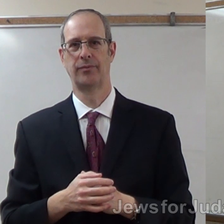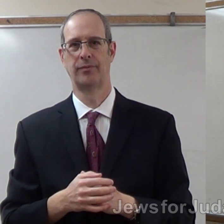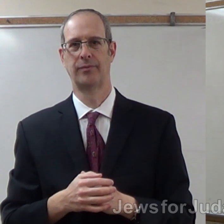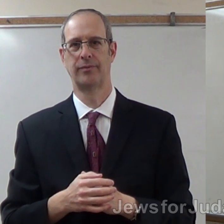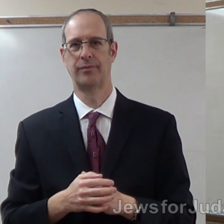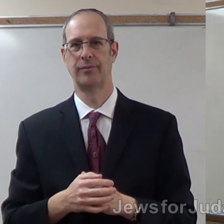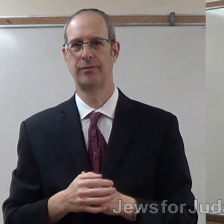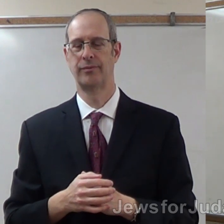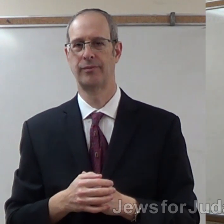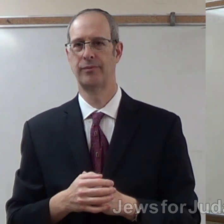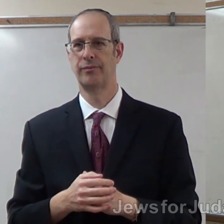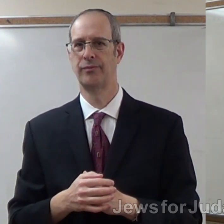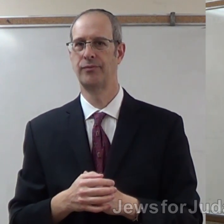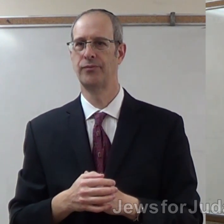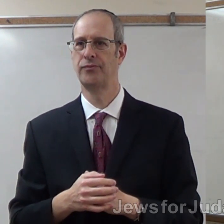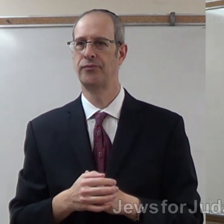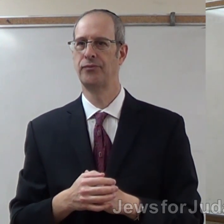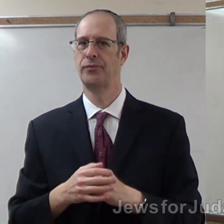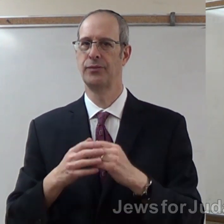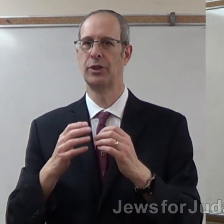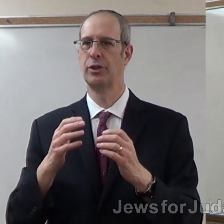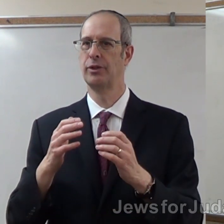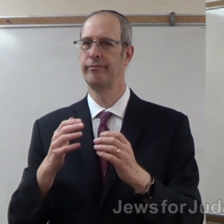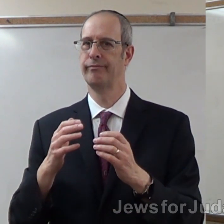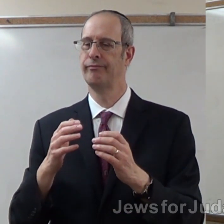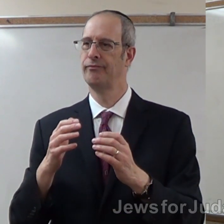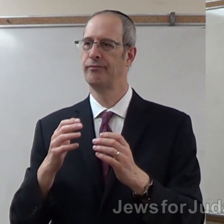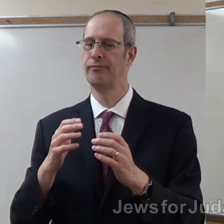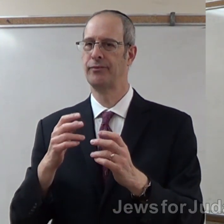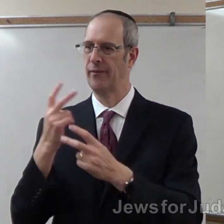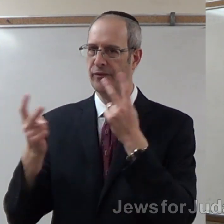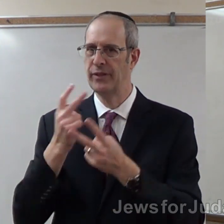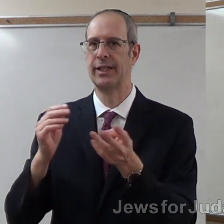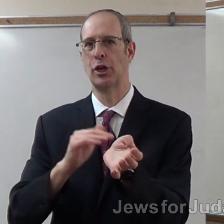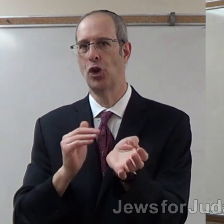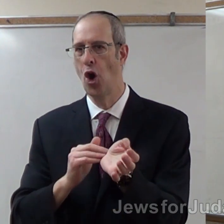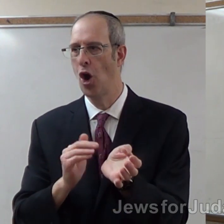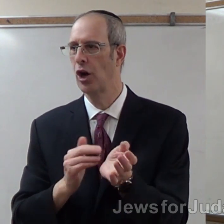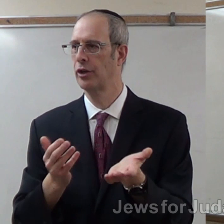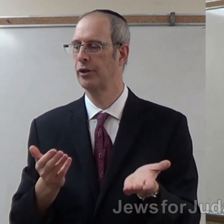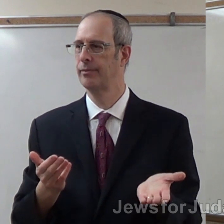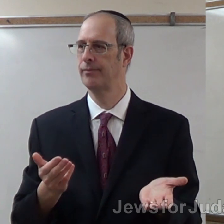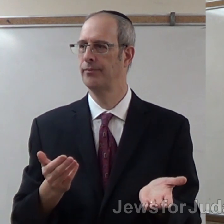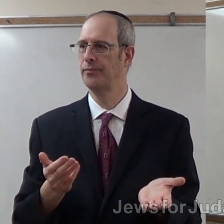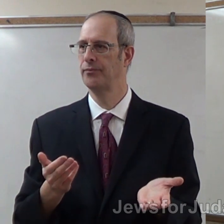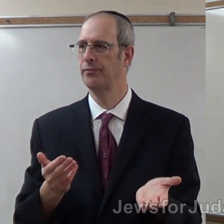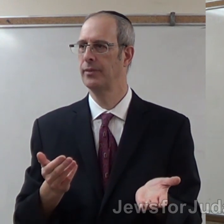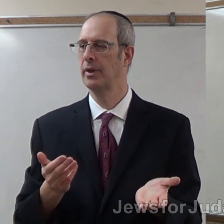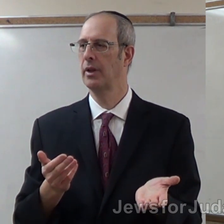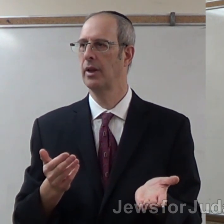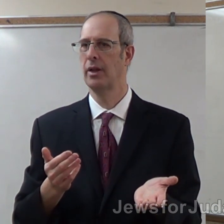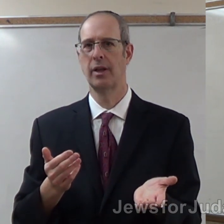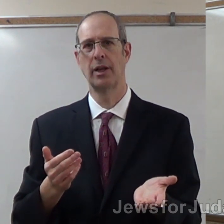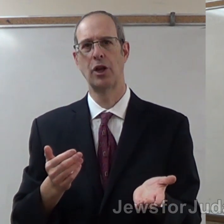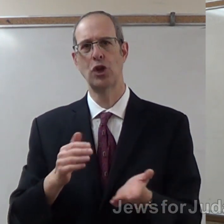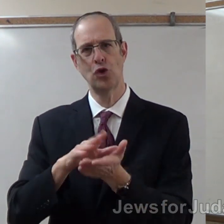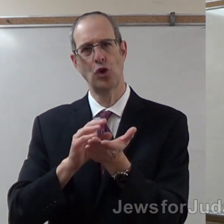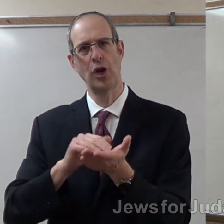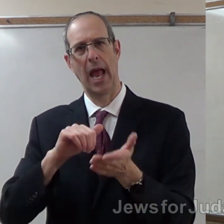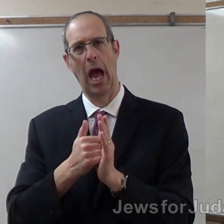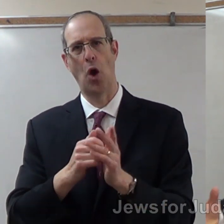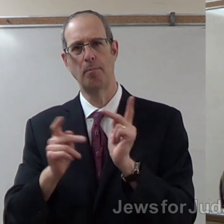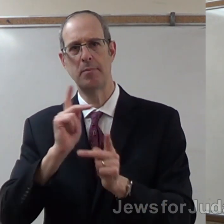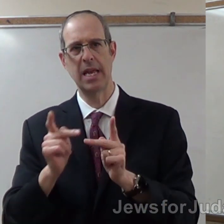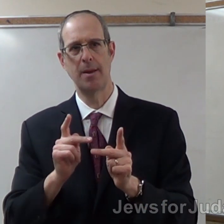You speak to a doctor, and they explain how people that are dealing with anger all the time and are